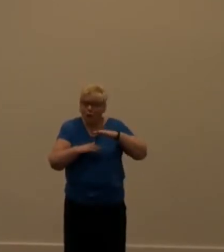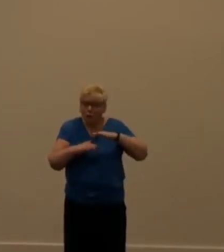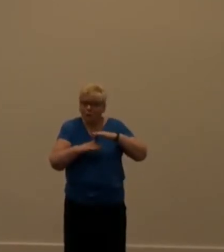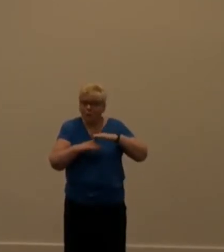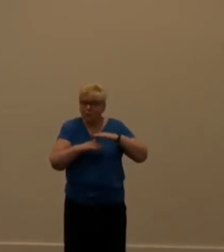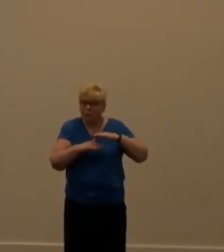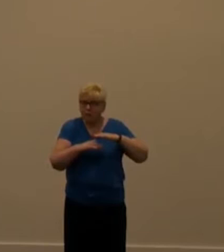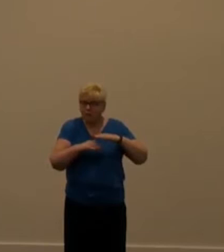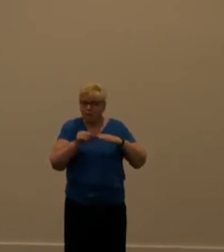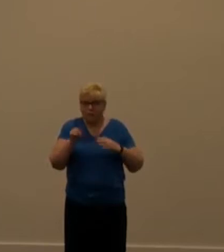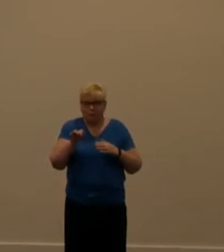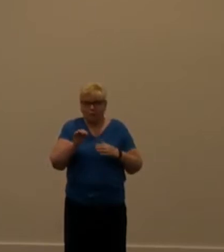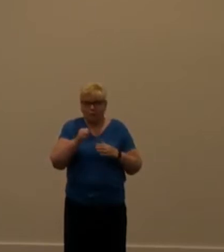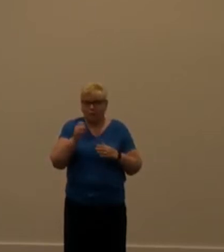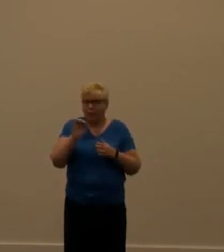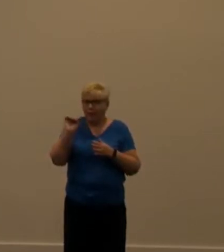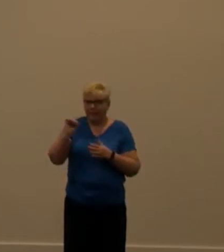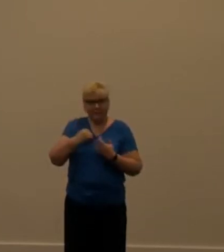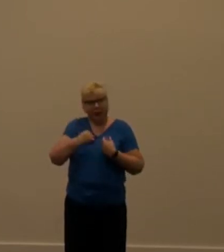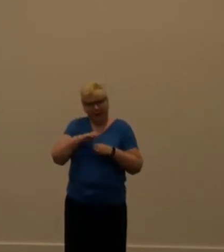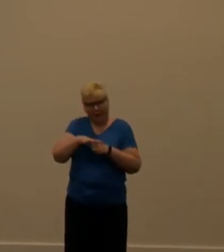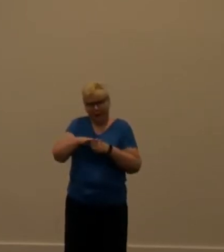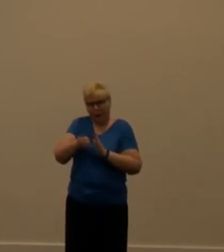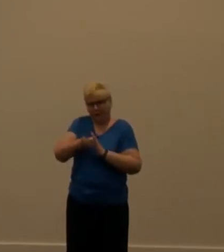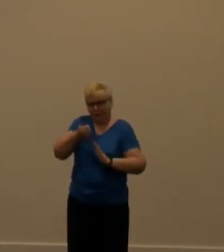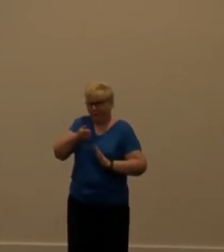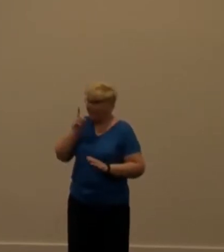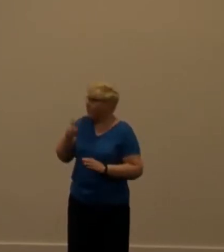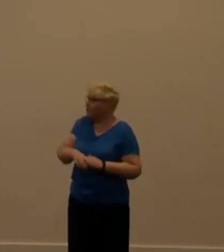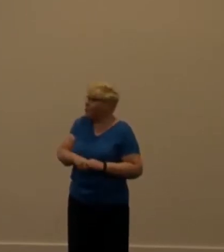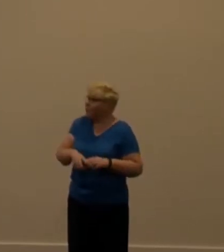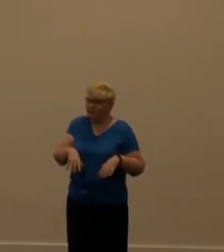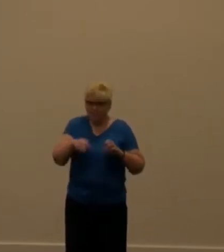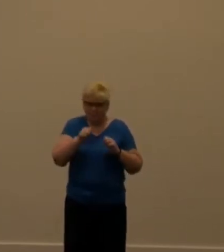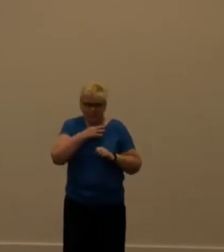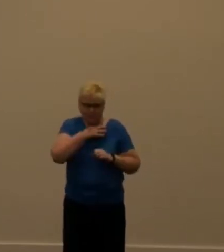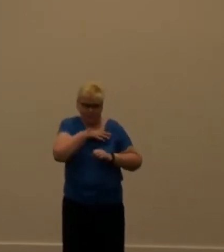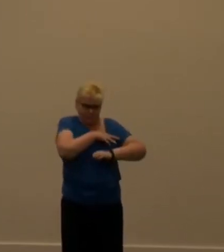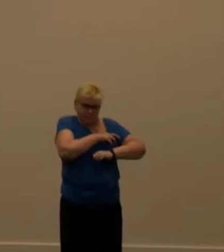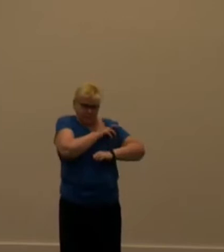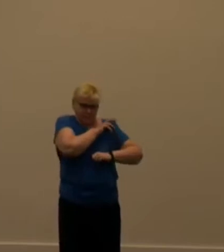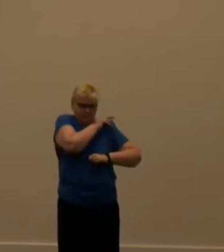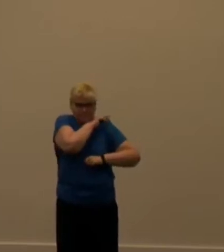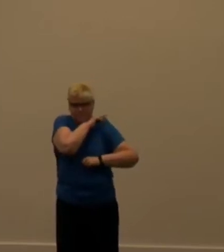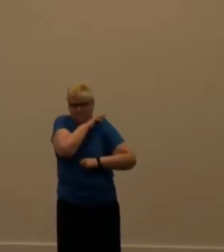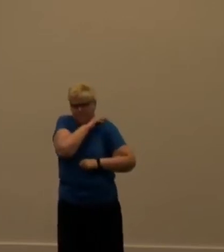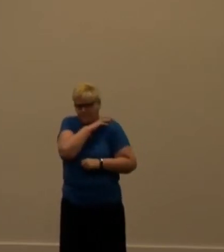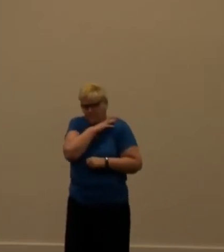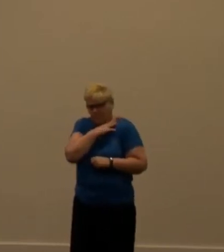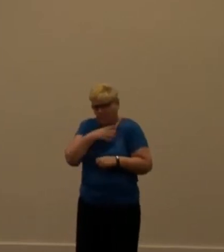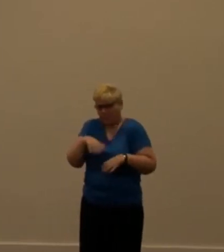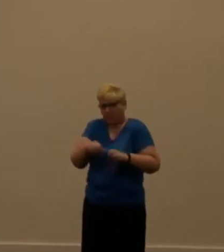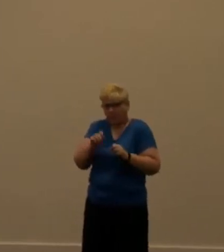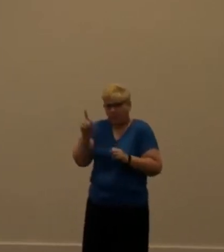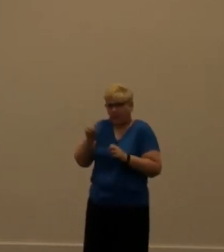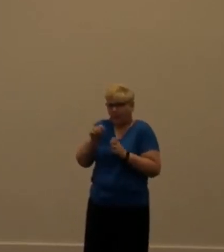my home base here. So let's get started. We start off with the intro, where I take you through a part